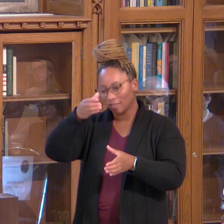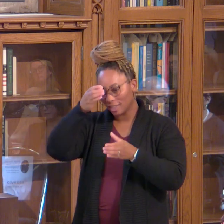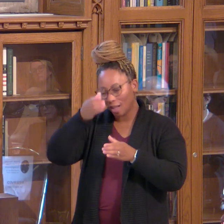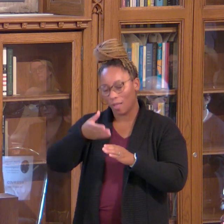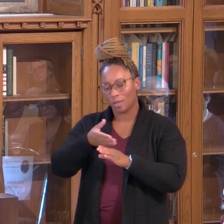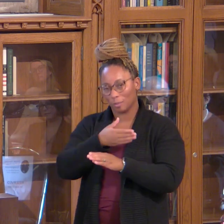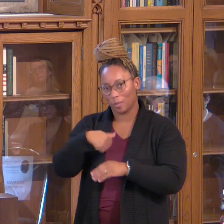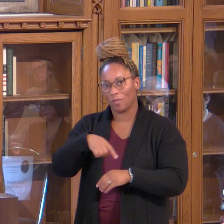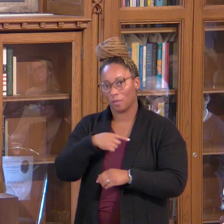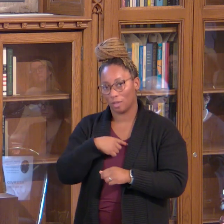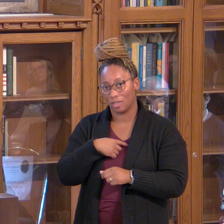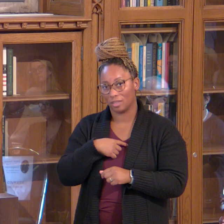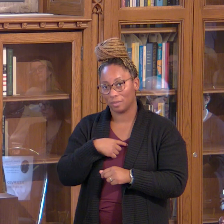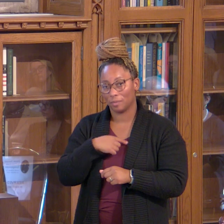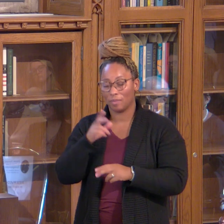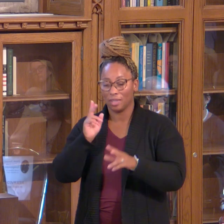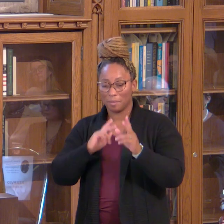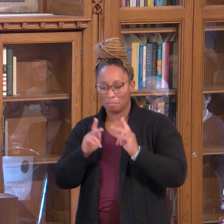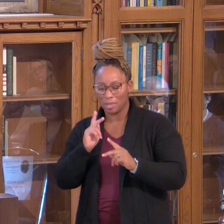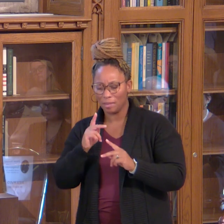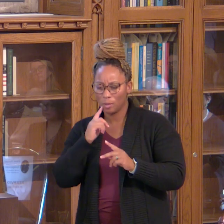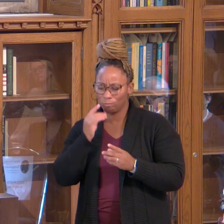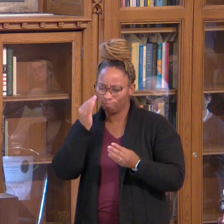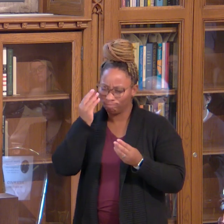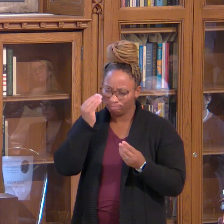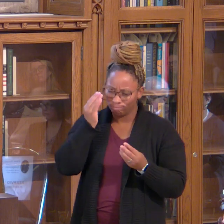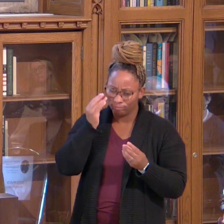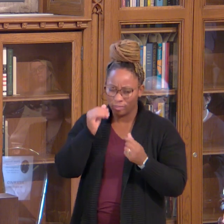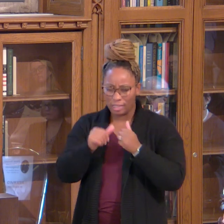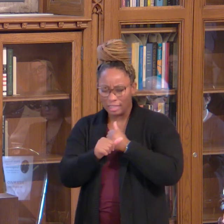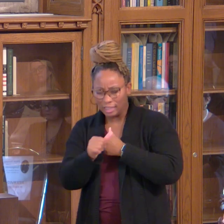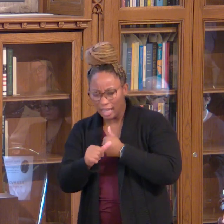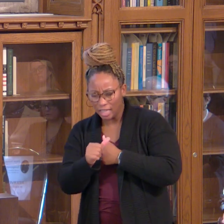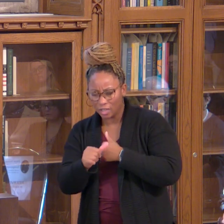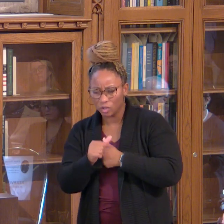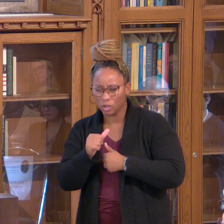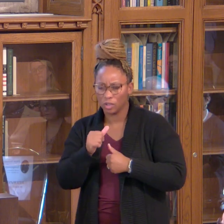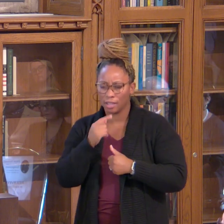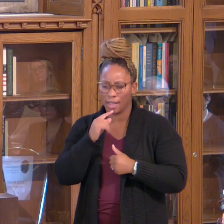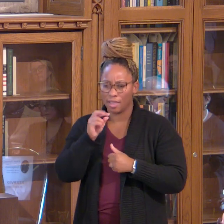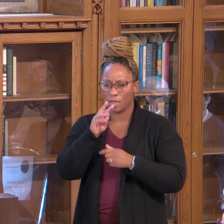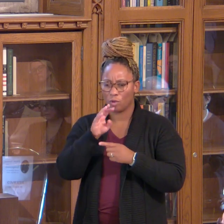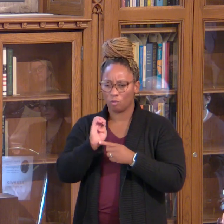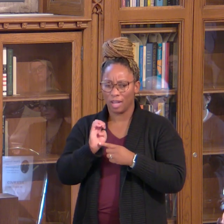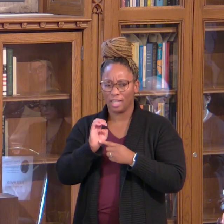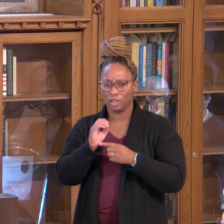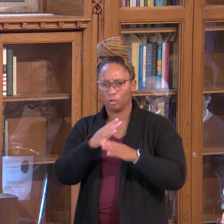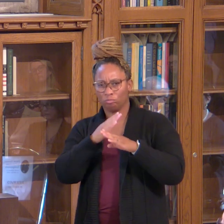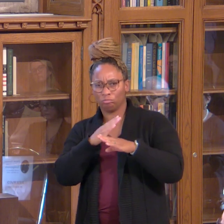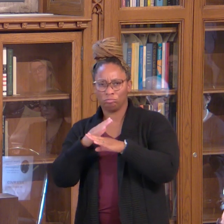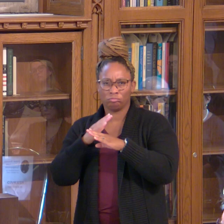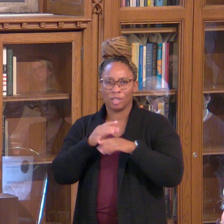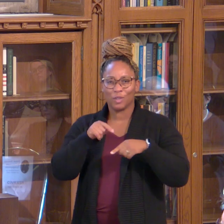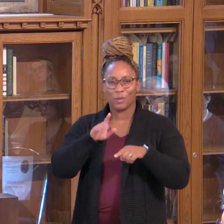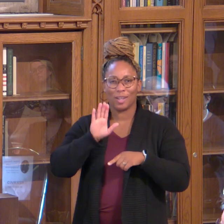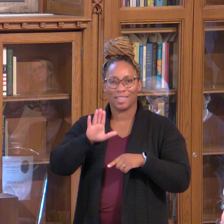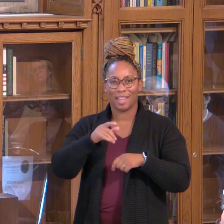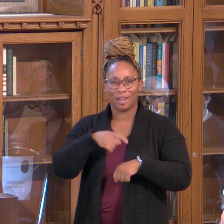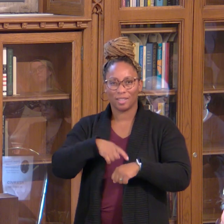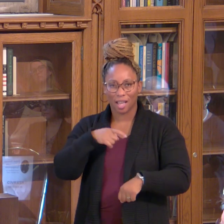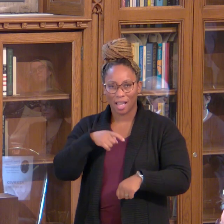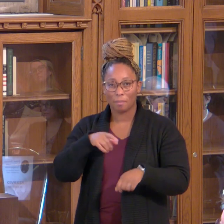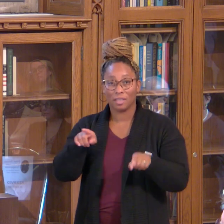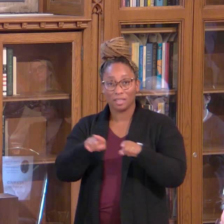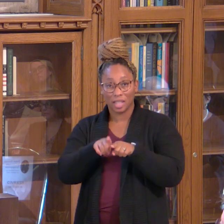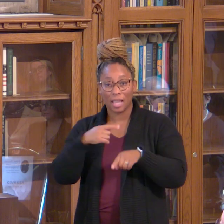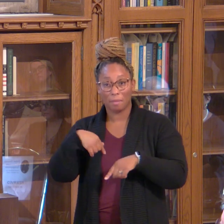before us people who pondered the dangers and the racial obstacles of their time just